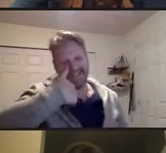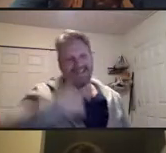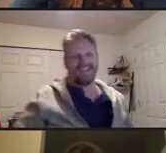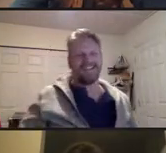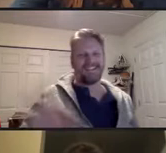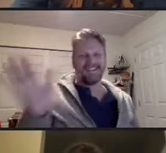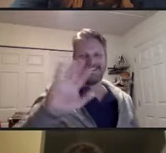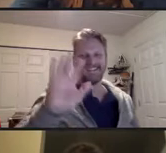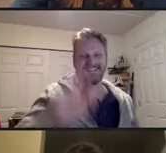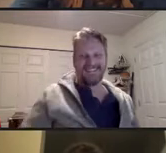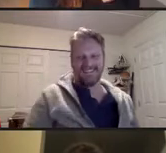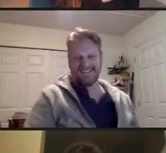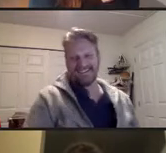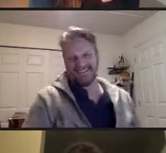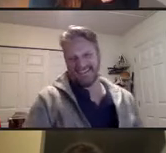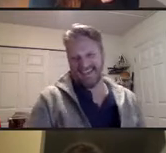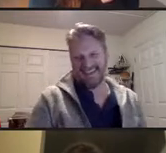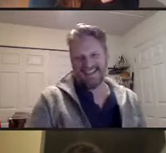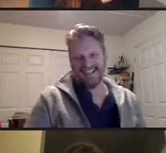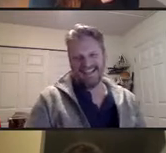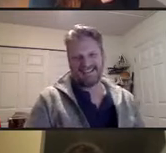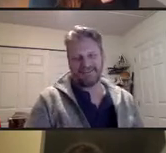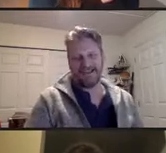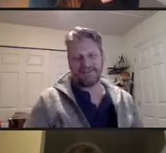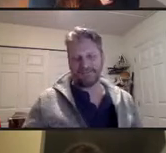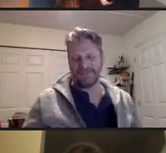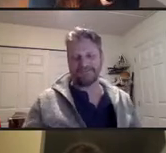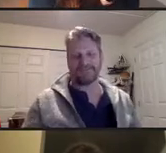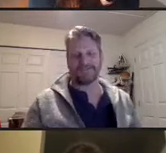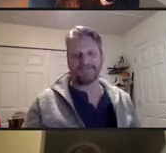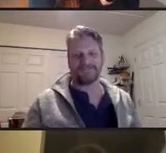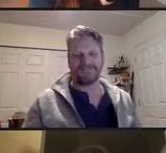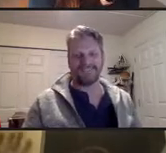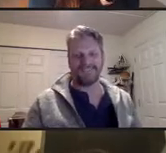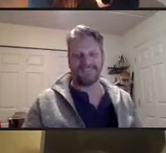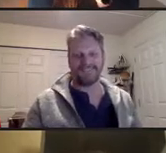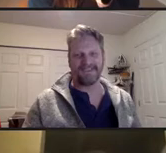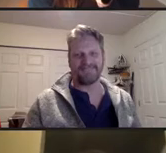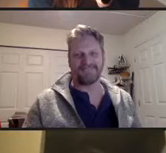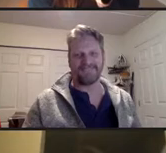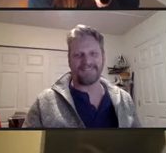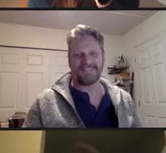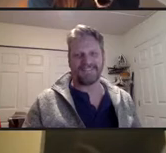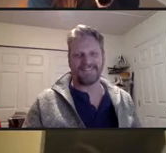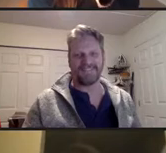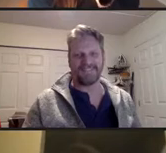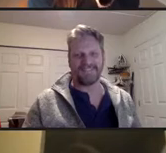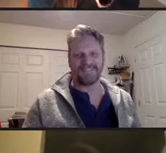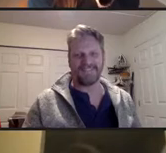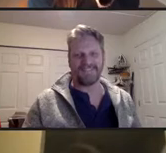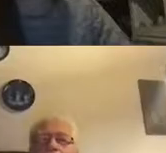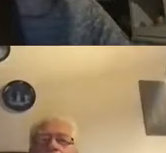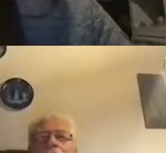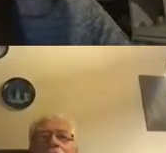I'm glad Thanks. that at least Thanks, one James. optimist. Thanks, everybody. Have a wonderful night. We'll talk soon. James. Bye. Thank you very much. James,